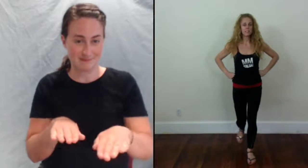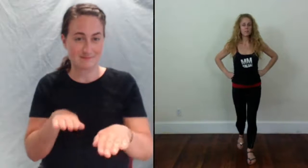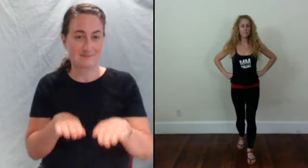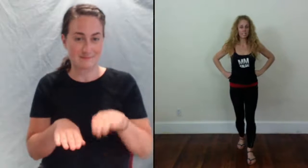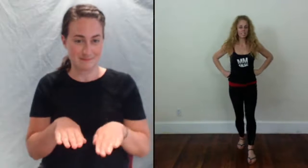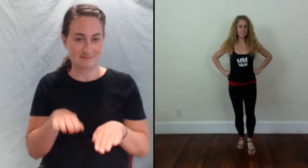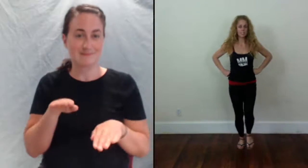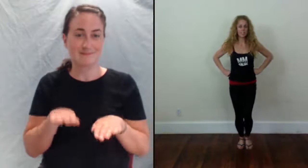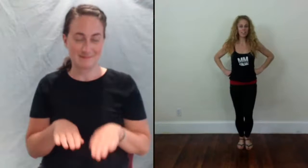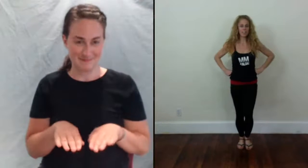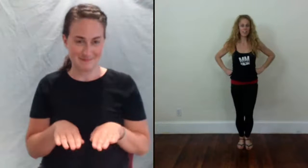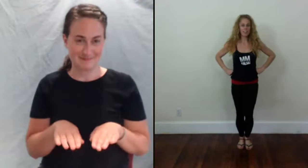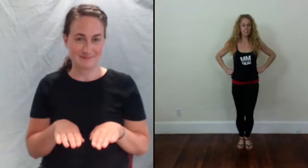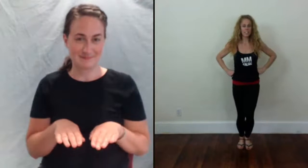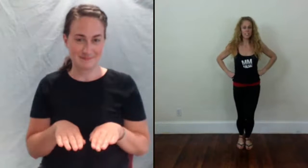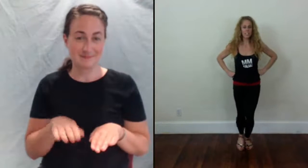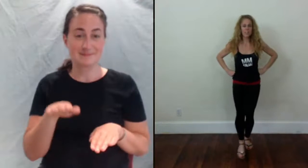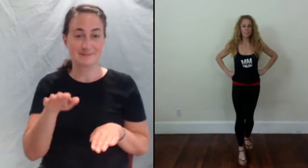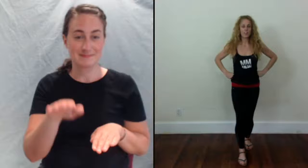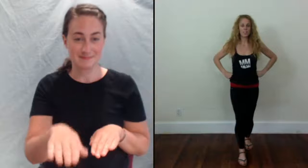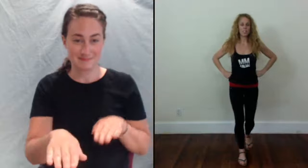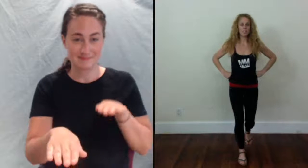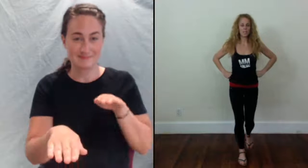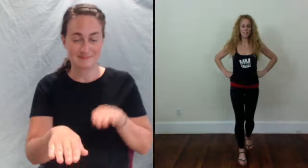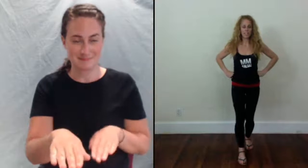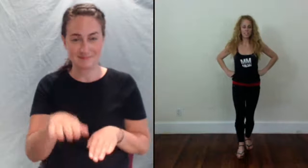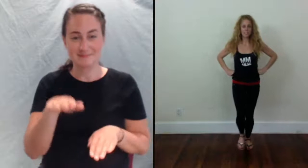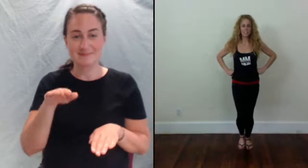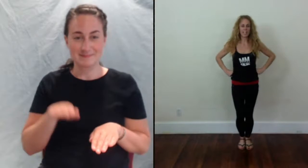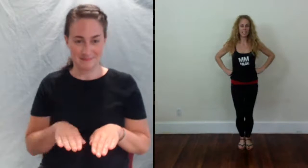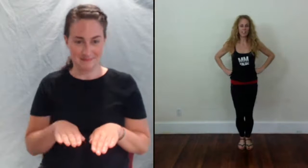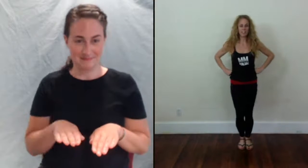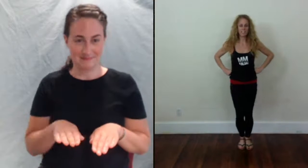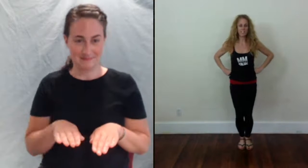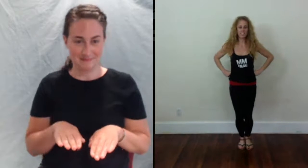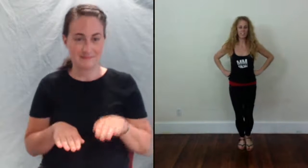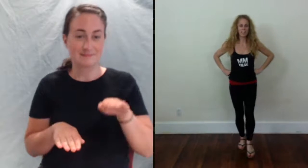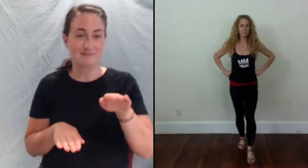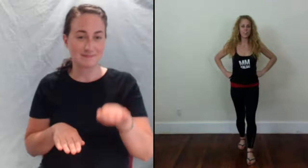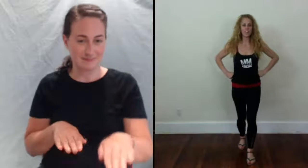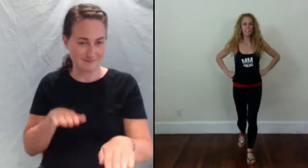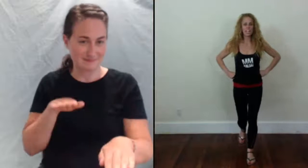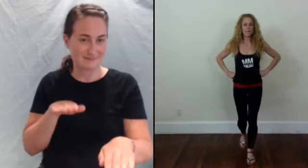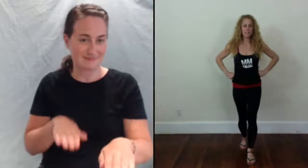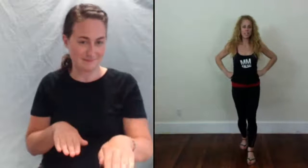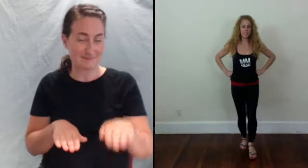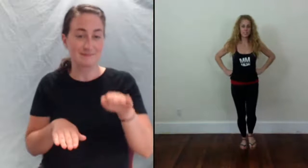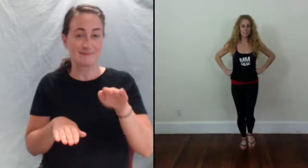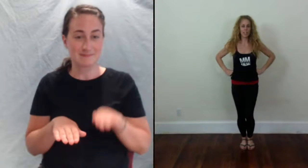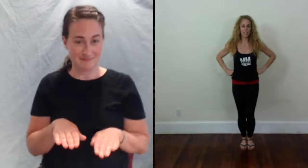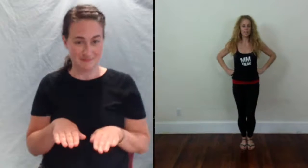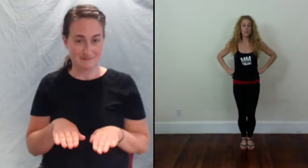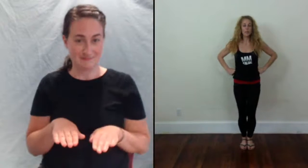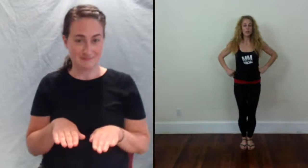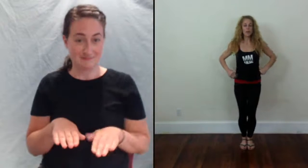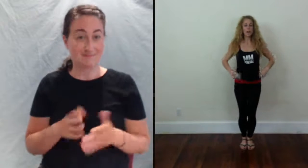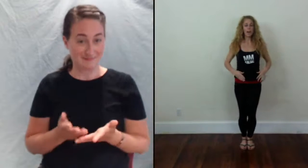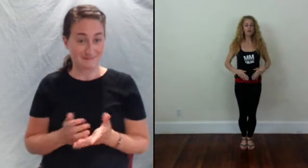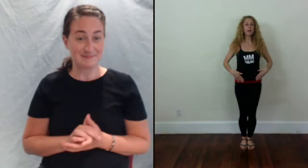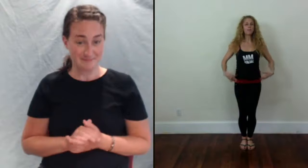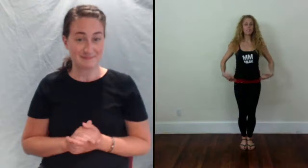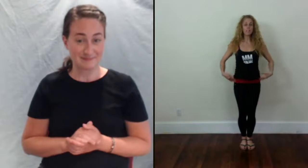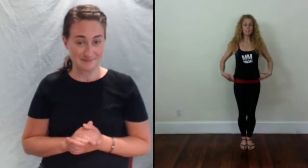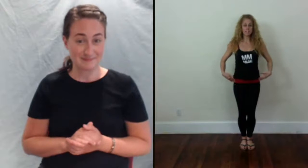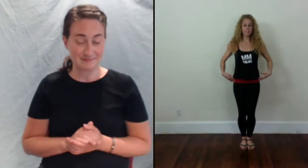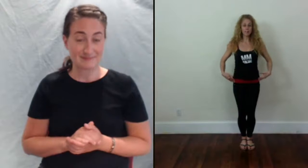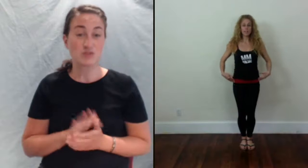Front, in place, together, switch. Front, in place, together, switch. And front, in place, together. So I